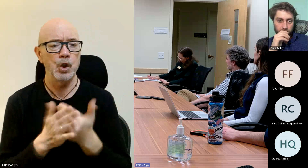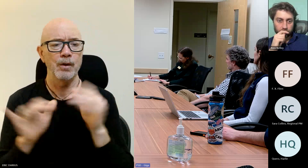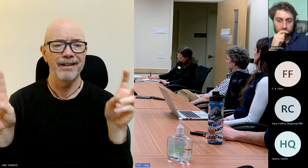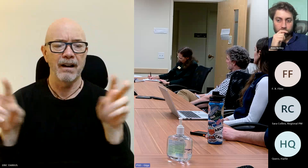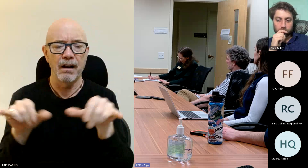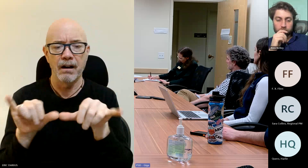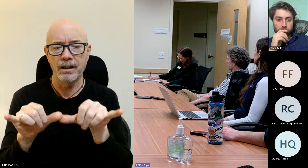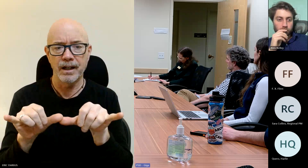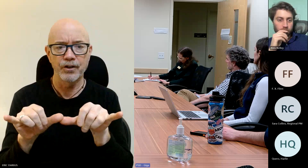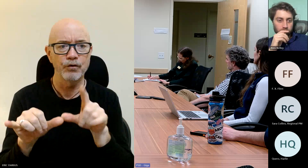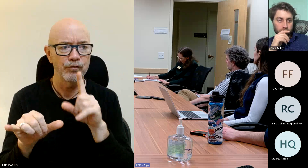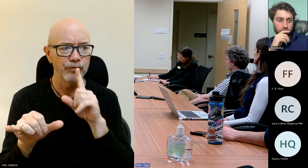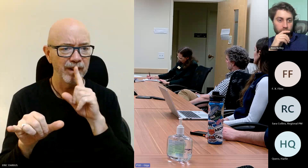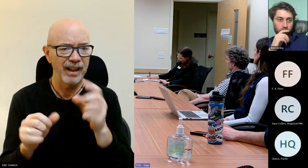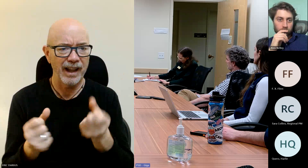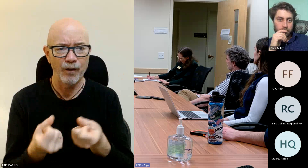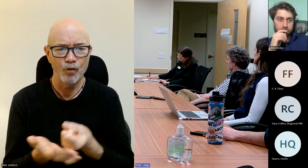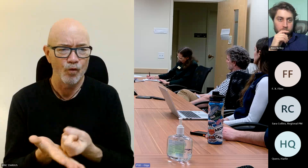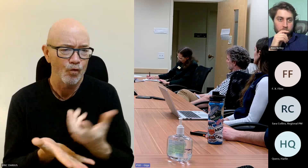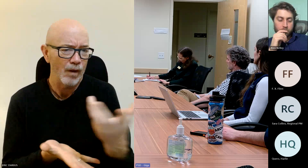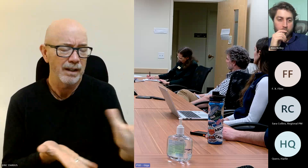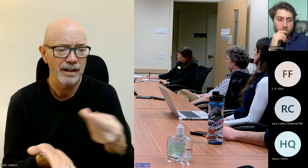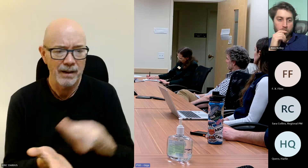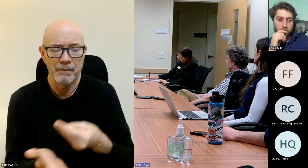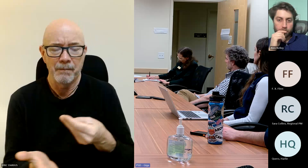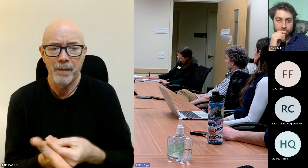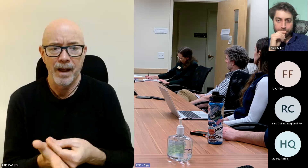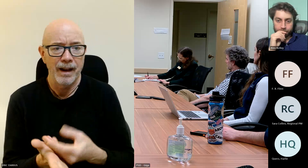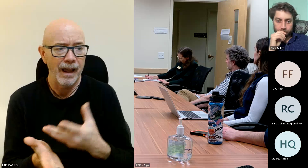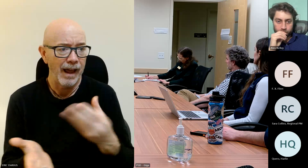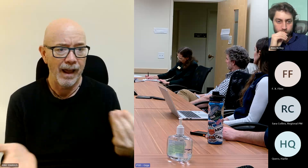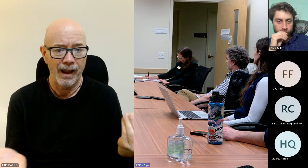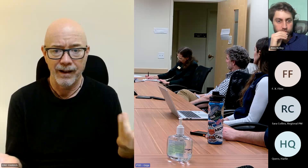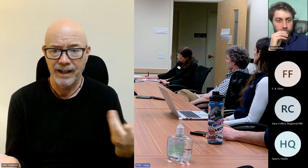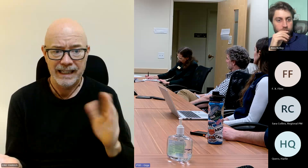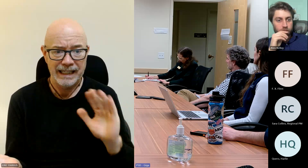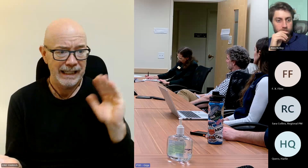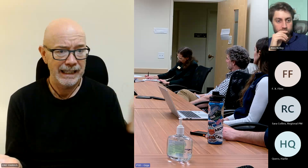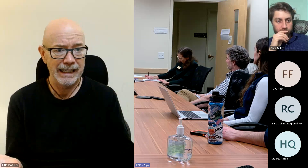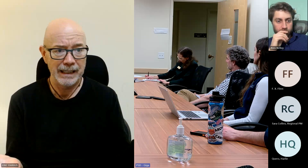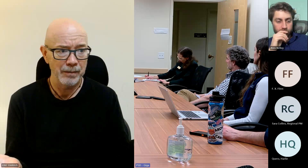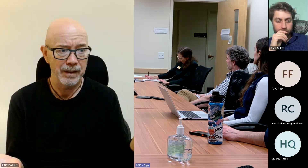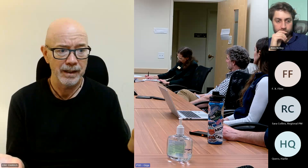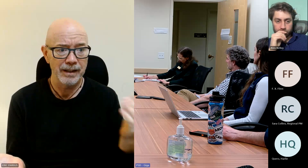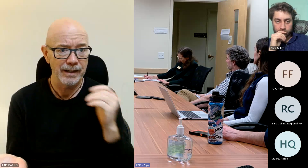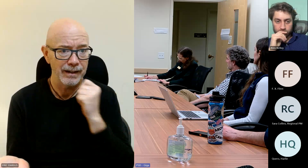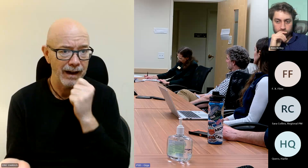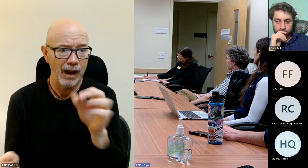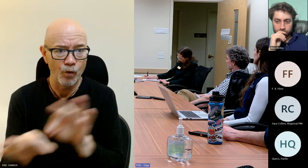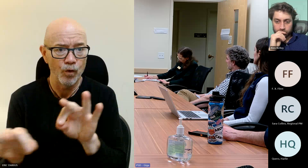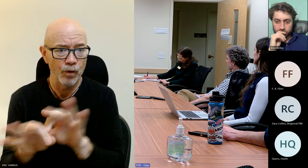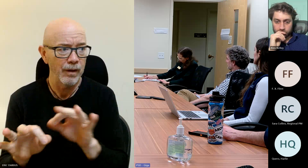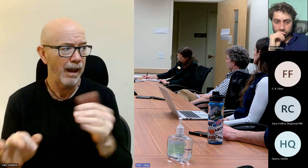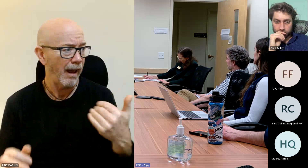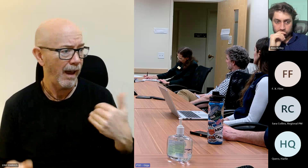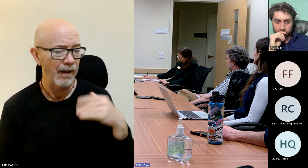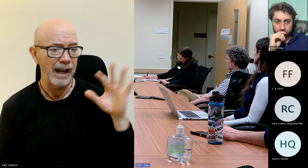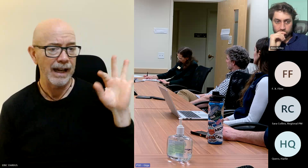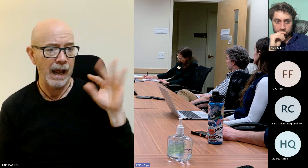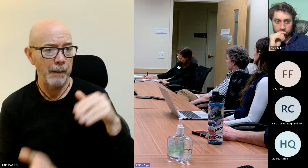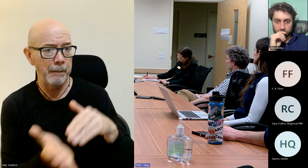dead ends in a very reckless manner, while the 9 million in congressionally directed spending is at risk of